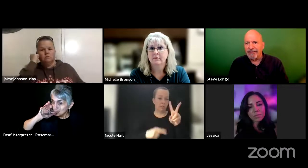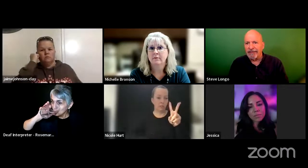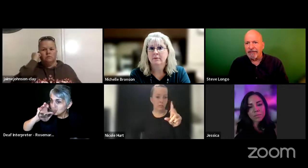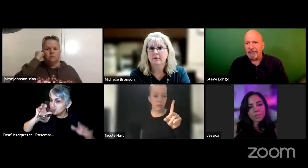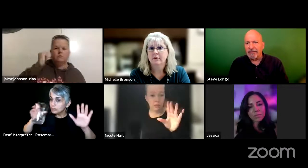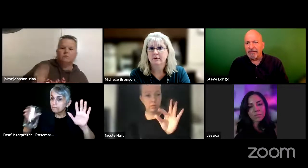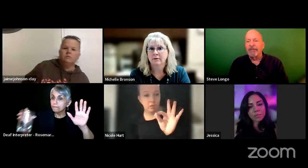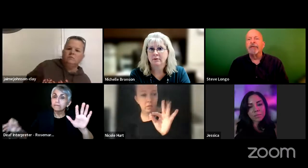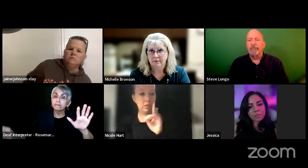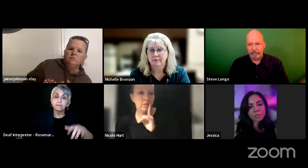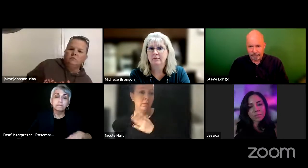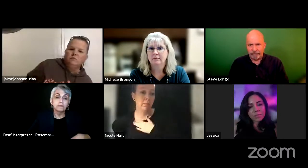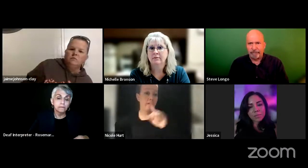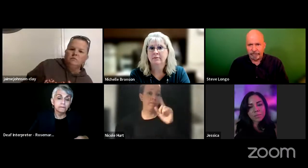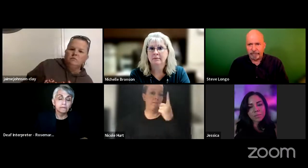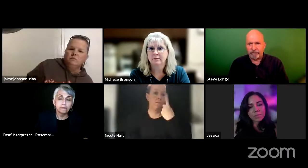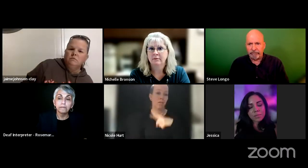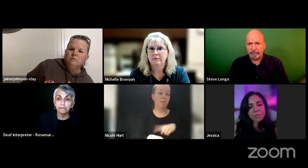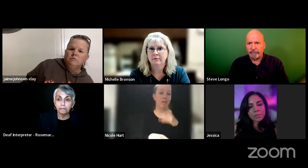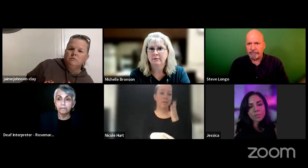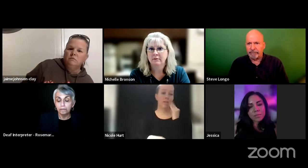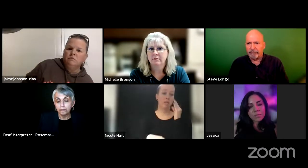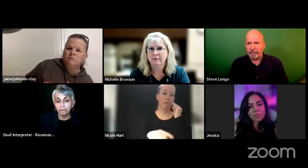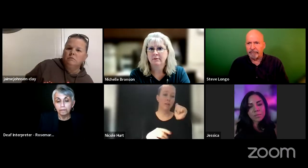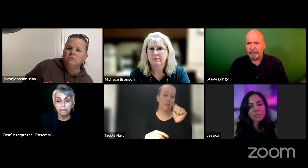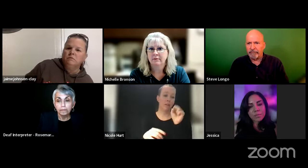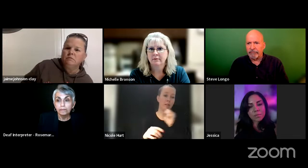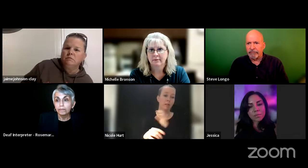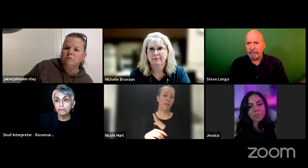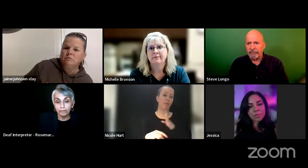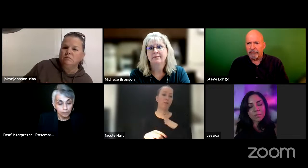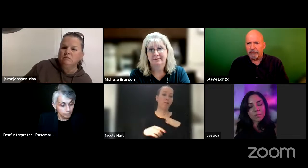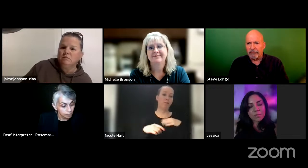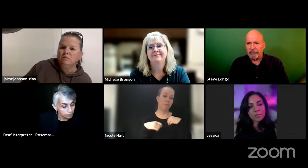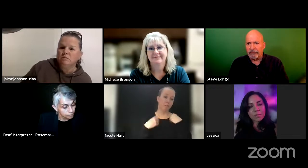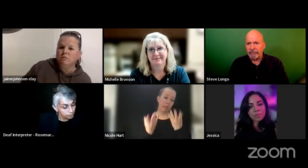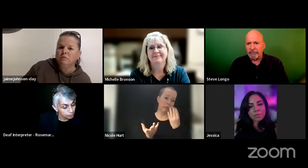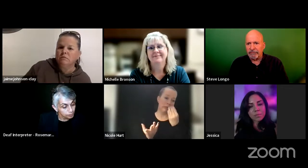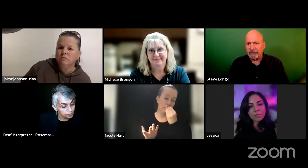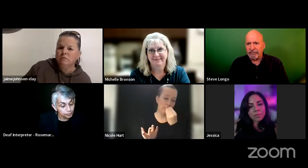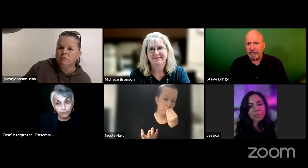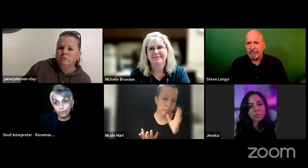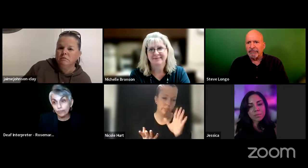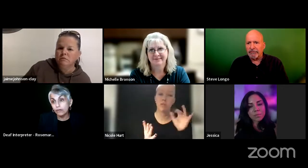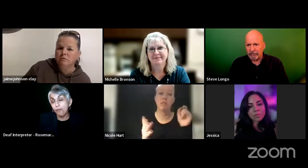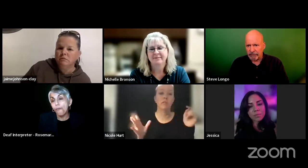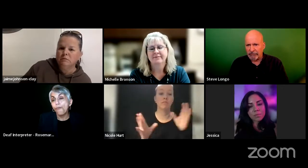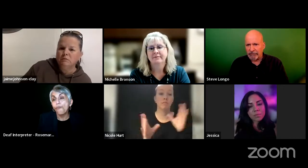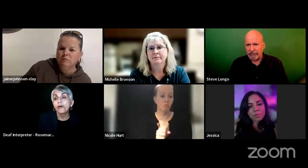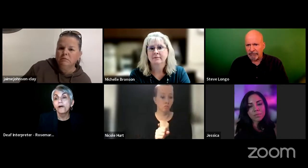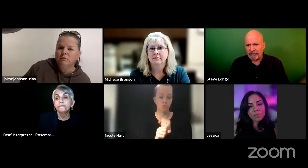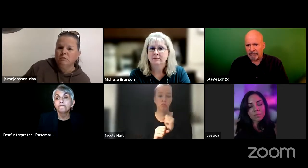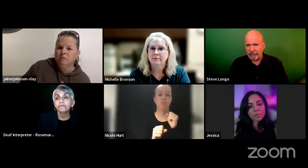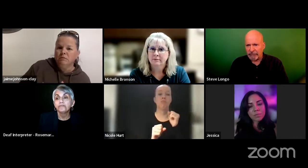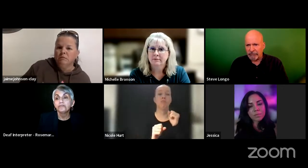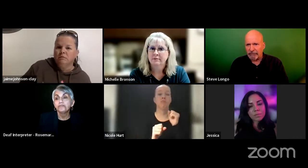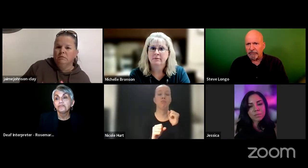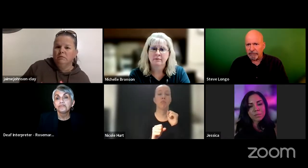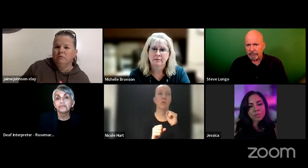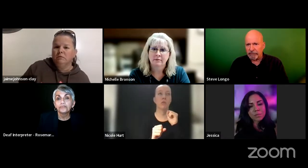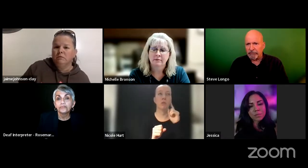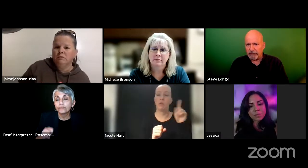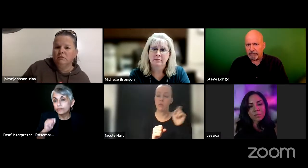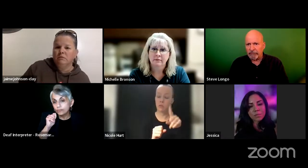I'm sorry, one more question about VDF. This is my first time as a board member